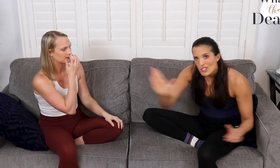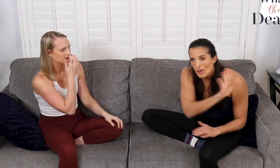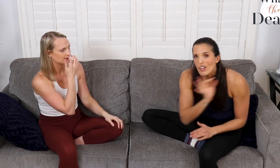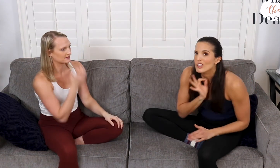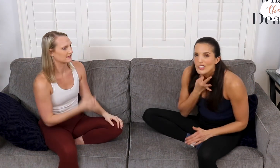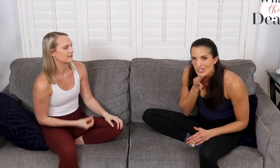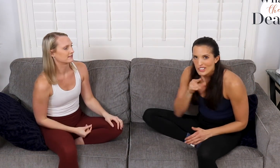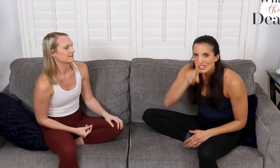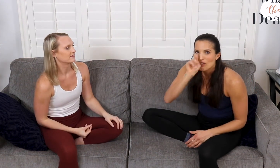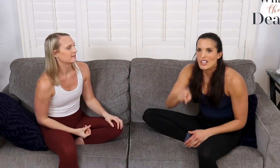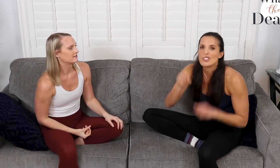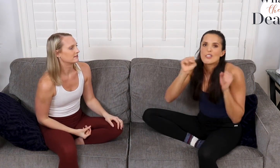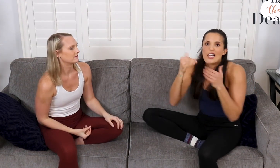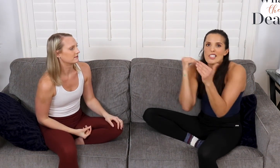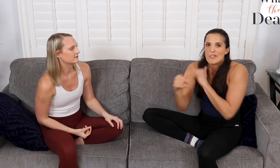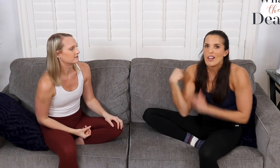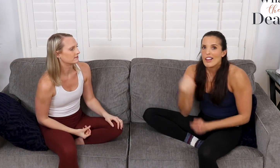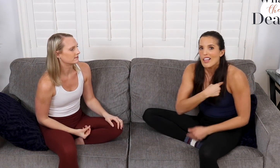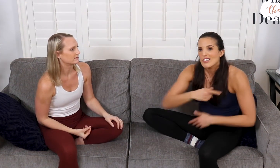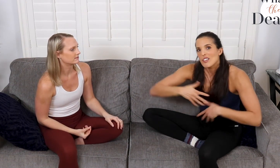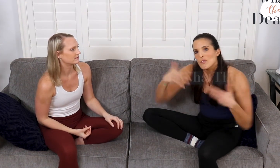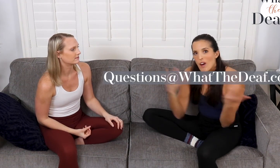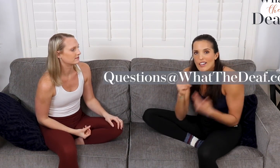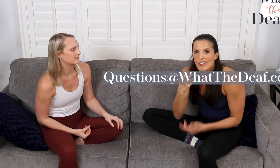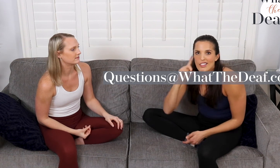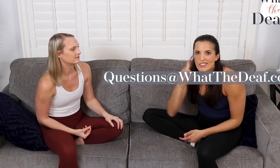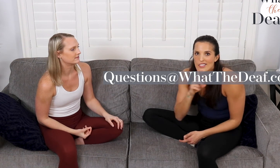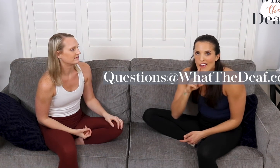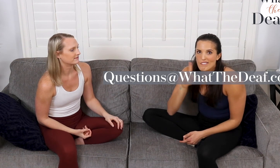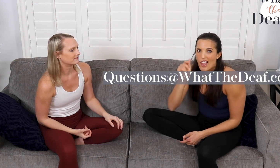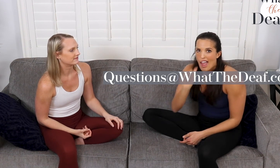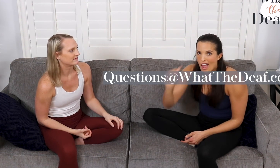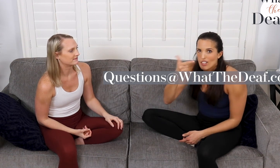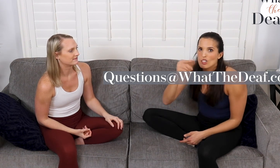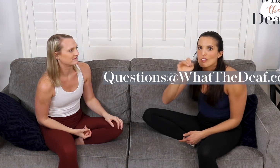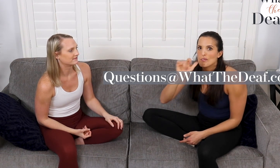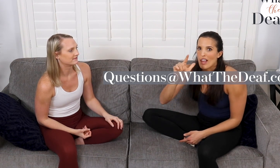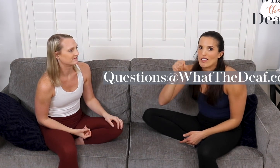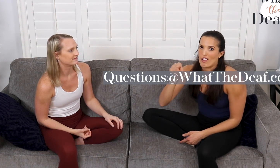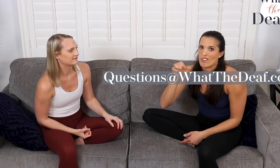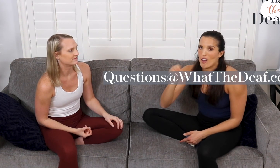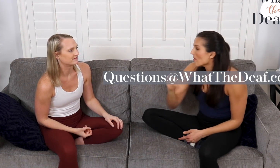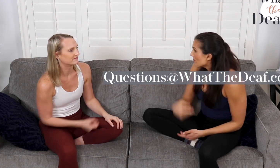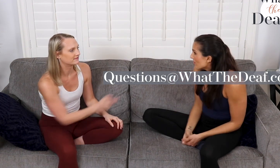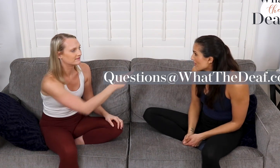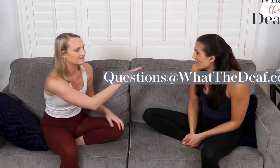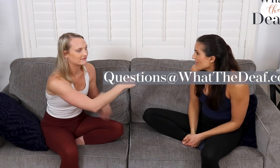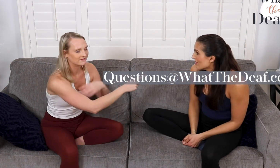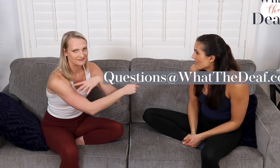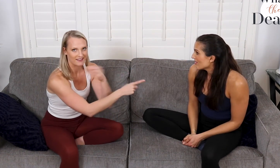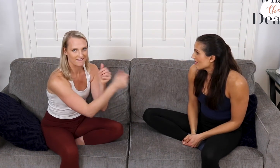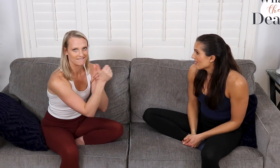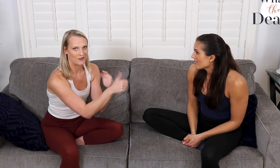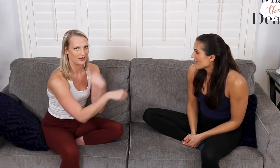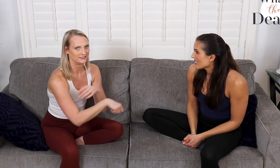in the house, other than my sister. They both will run up to the door or they'll sit and wag their tails.